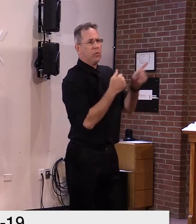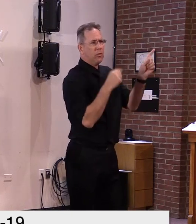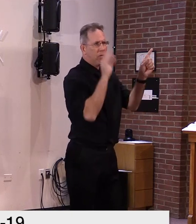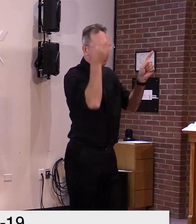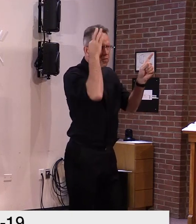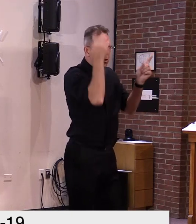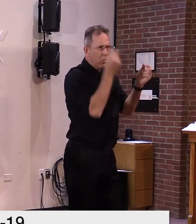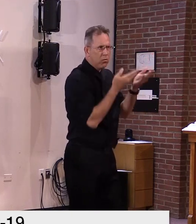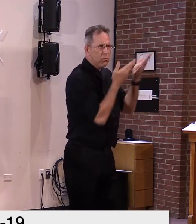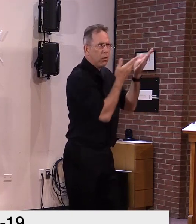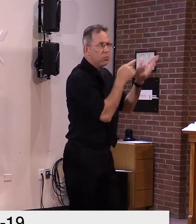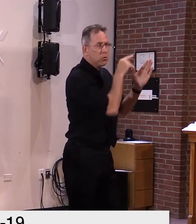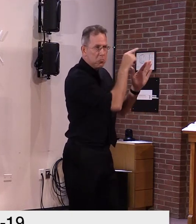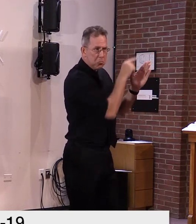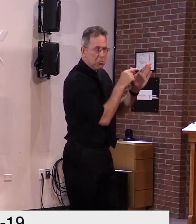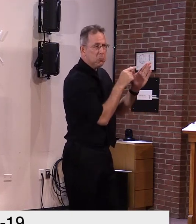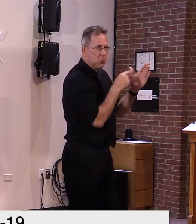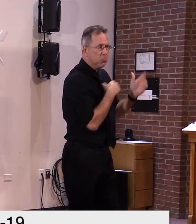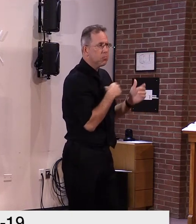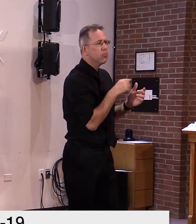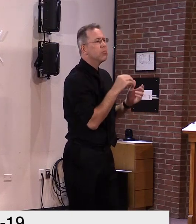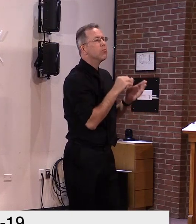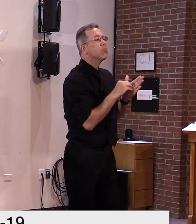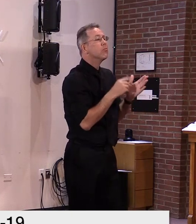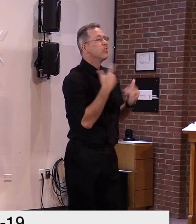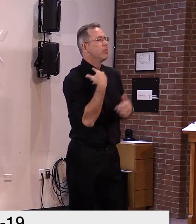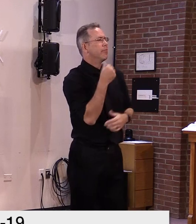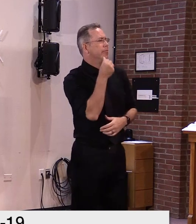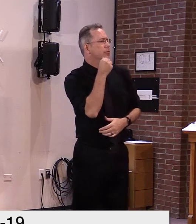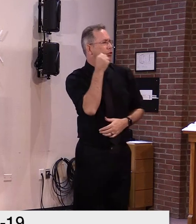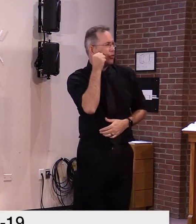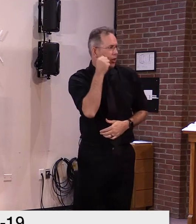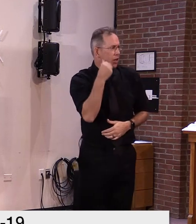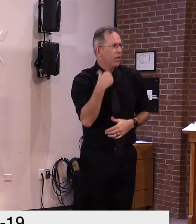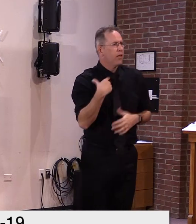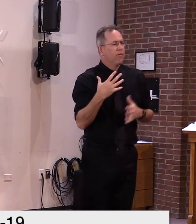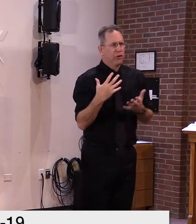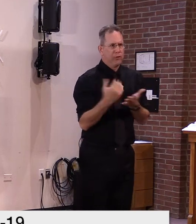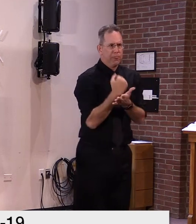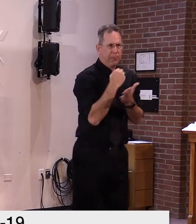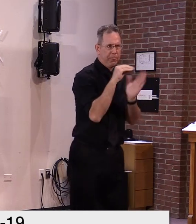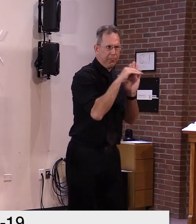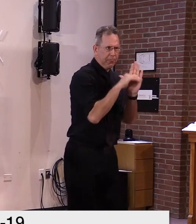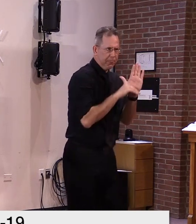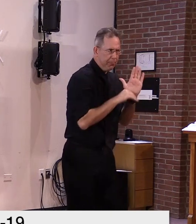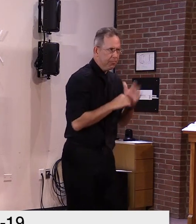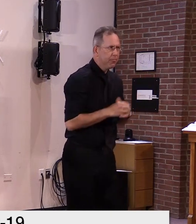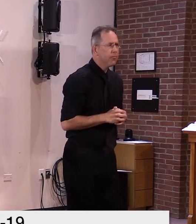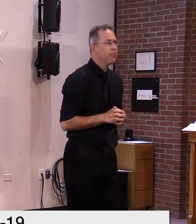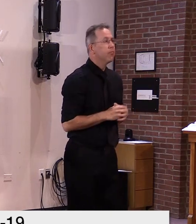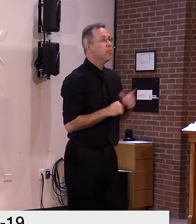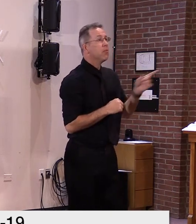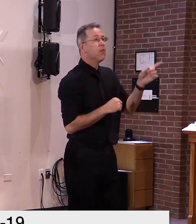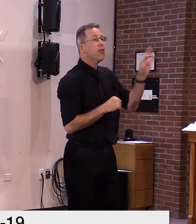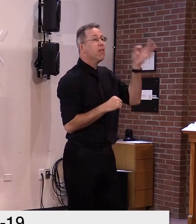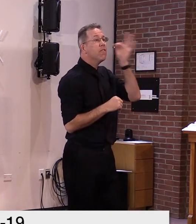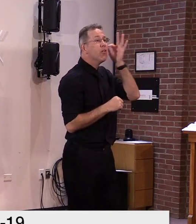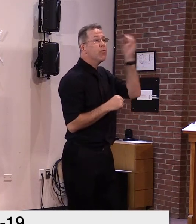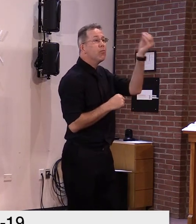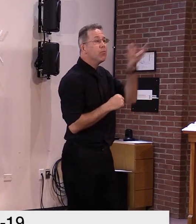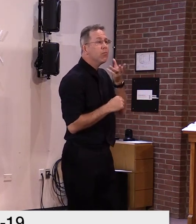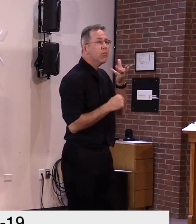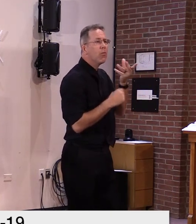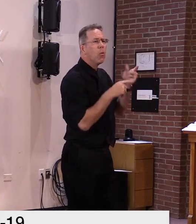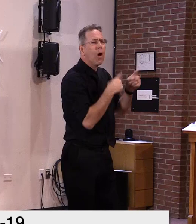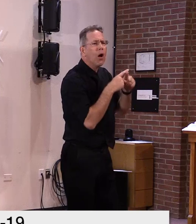effective as of yesterday. This includes testing requirements. Staff testing requirements